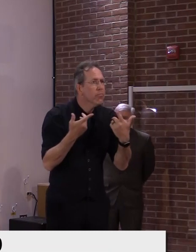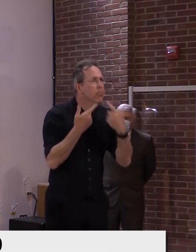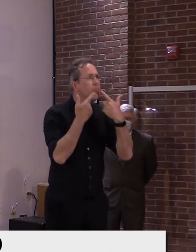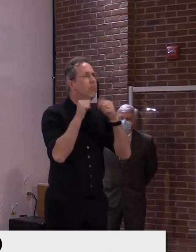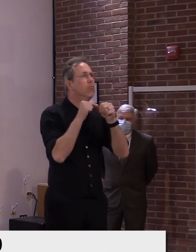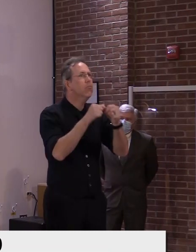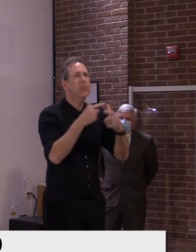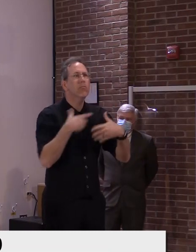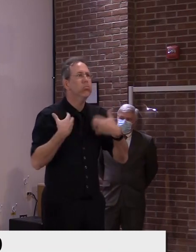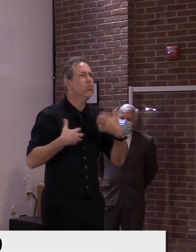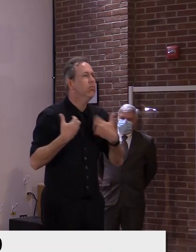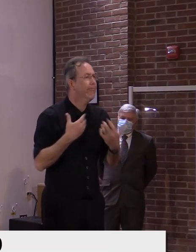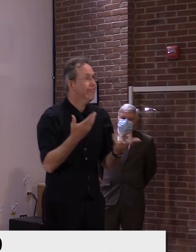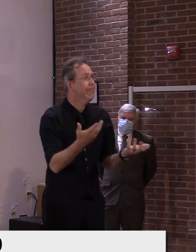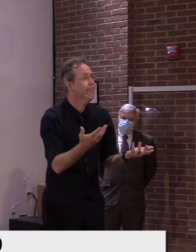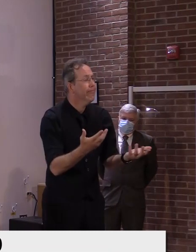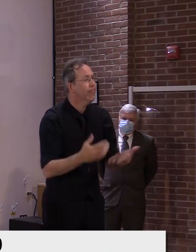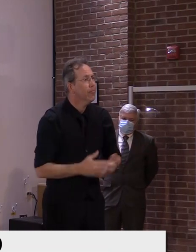today.